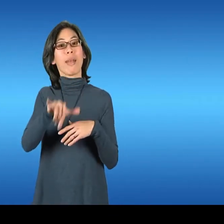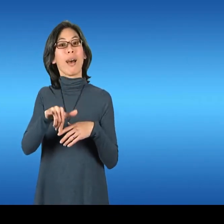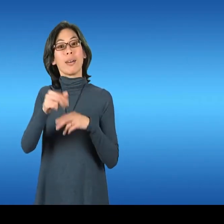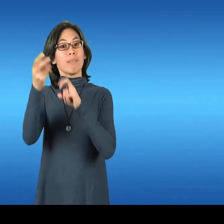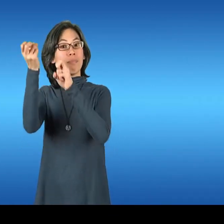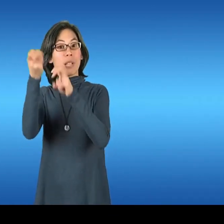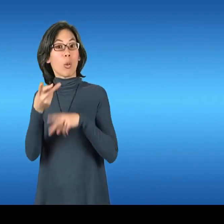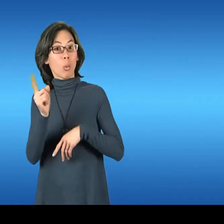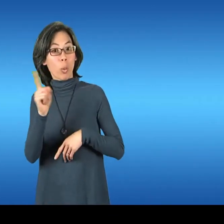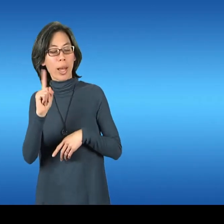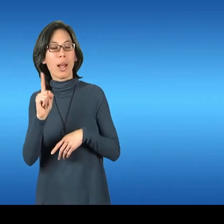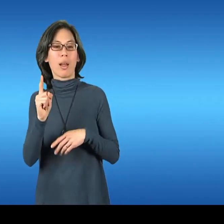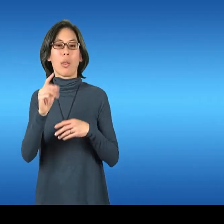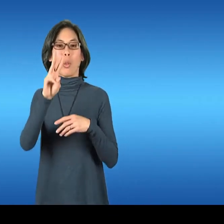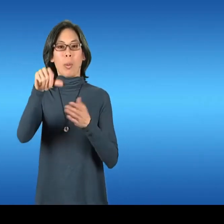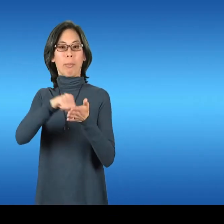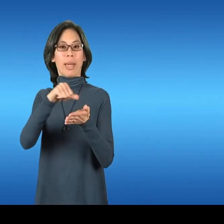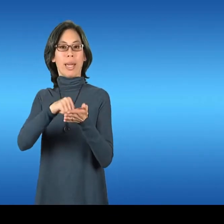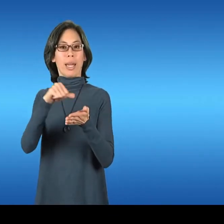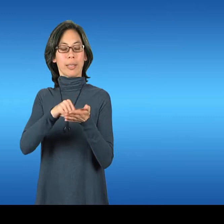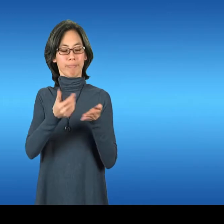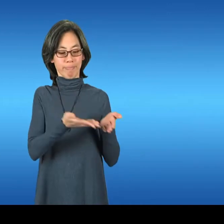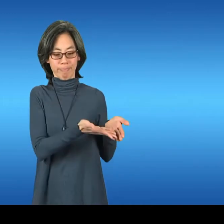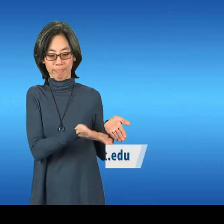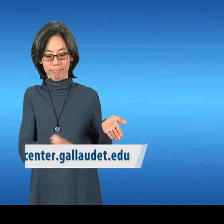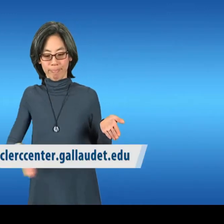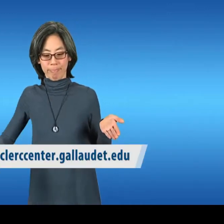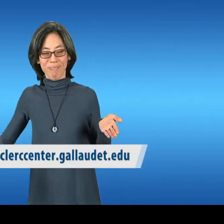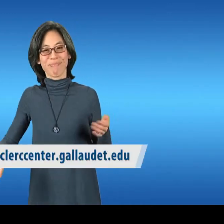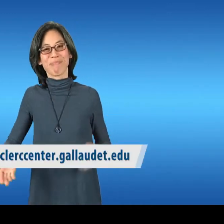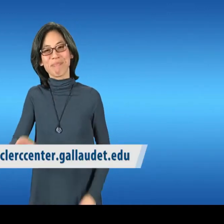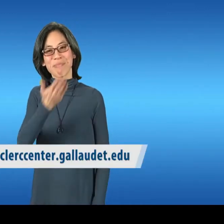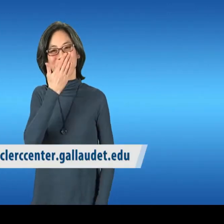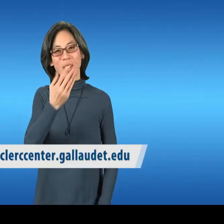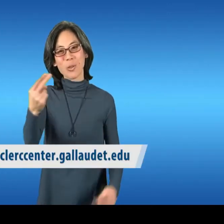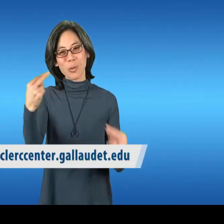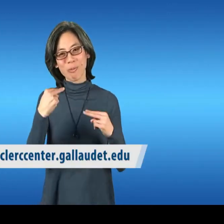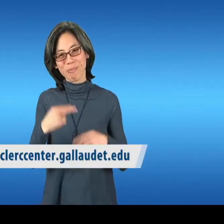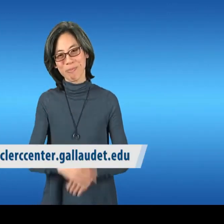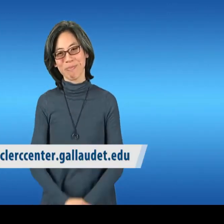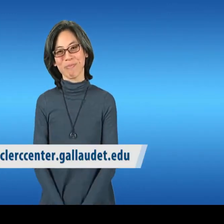You can download that handout from the webpage associated with this webcast. Thank you for watching.